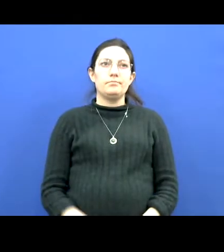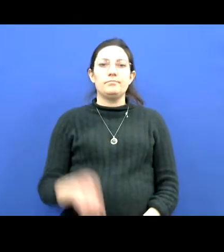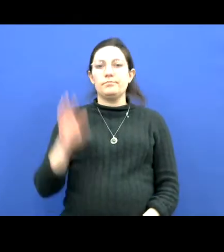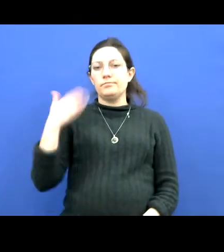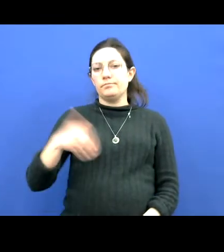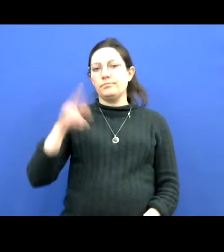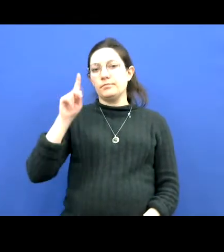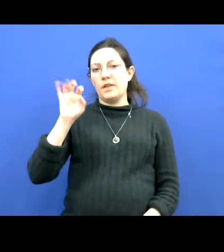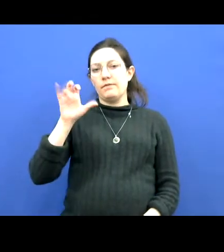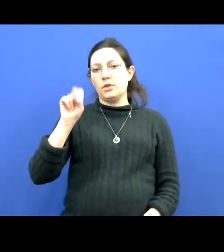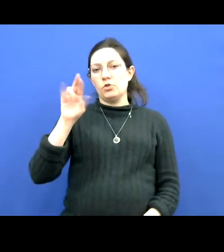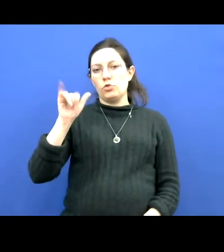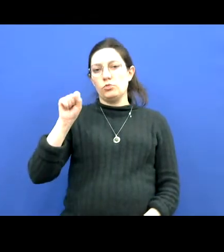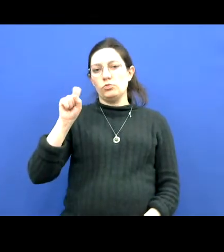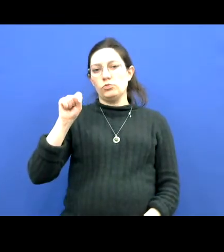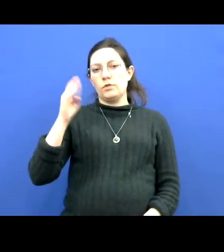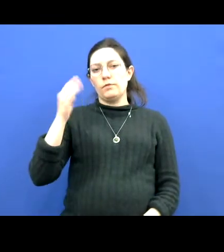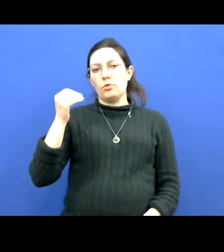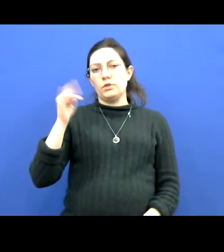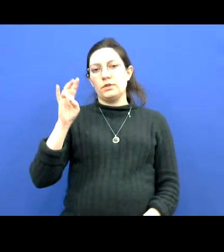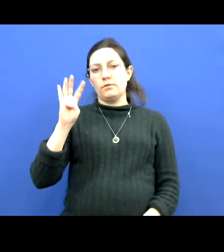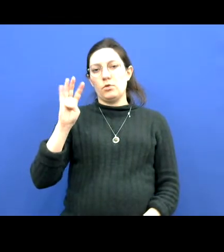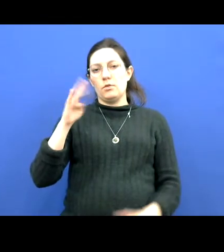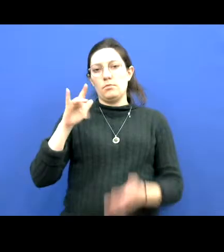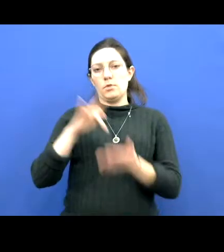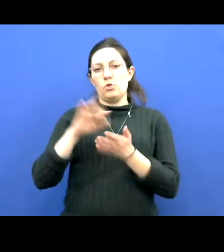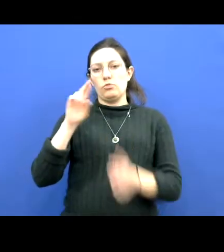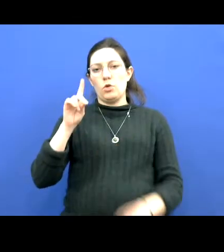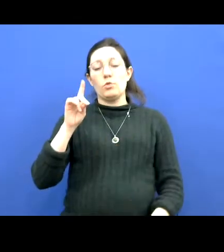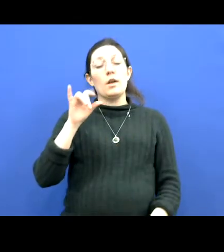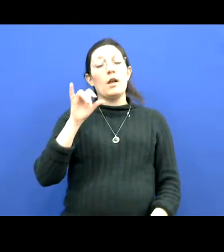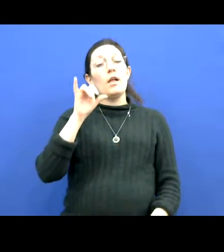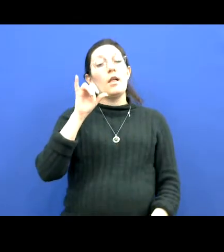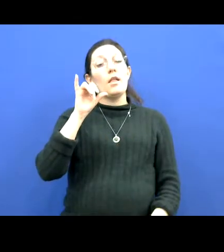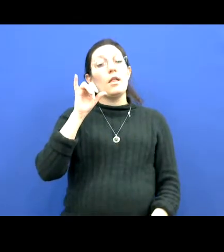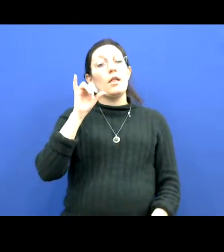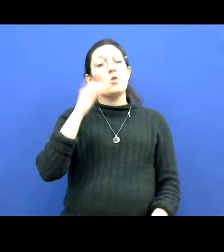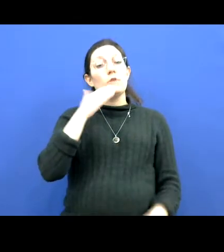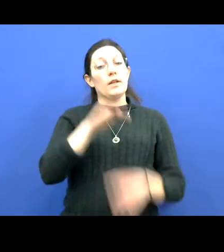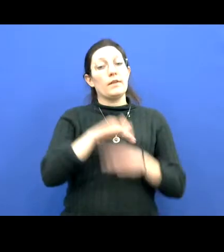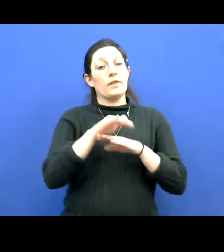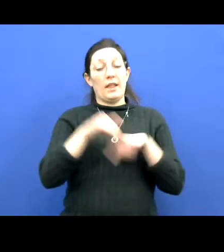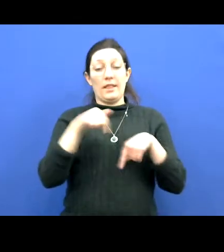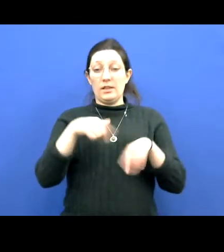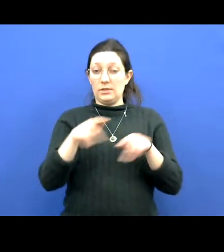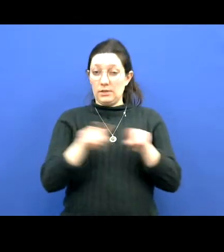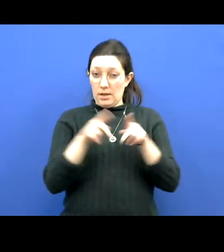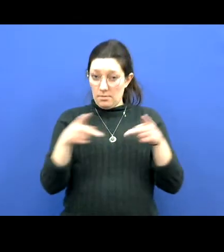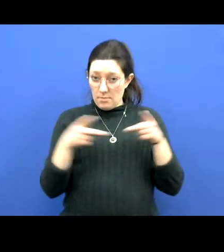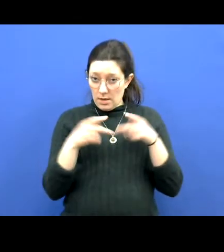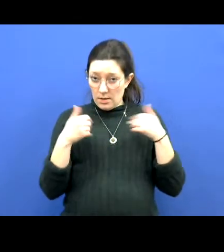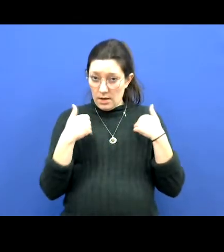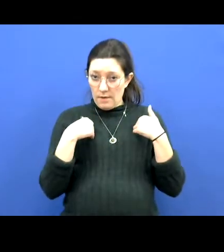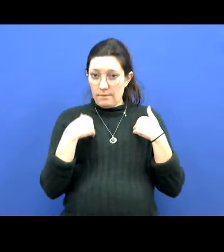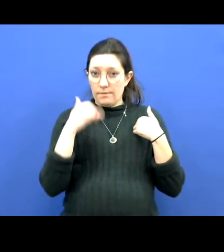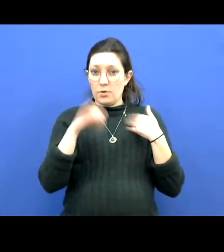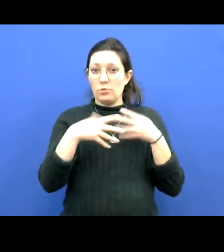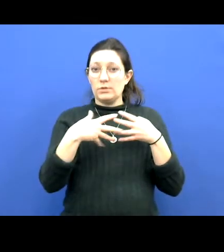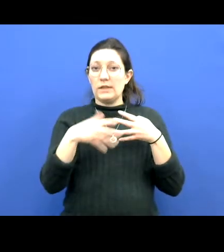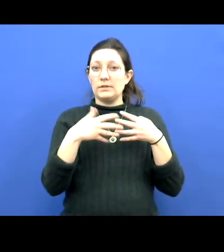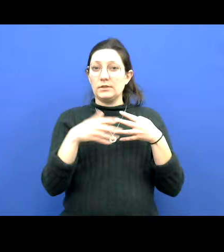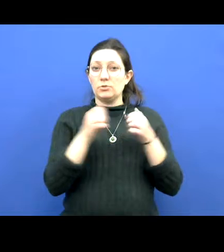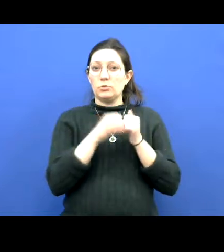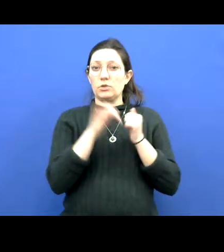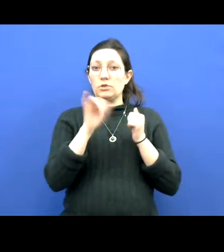Kevin Yost, 1474 Middle Road. Good evening. Is this the same place where there's gates where they take the